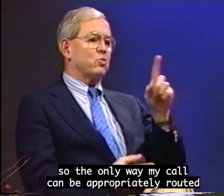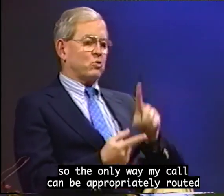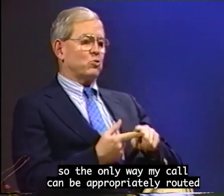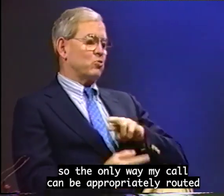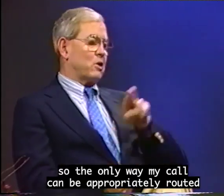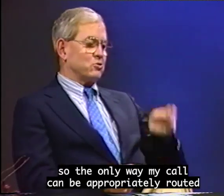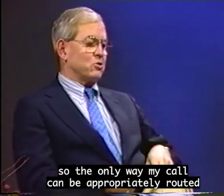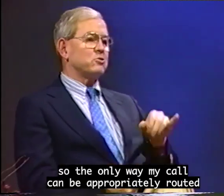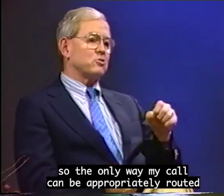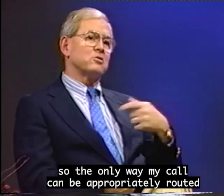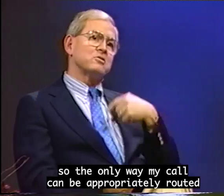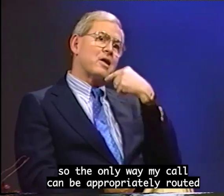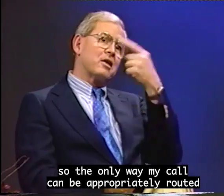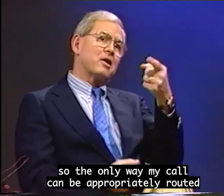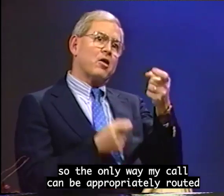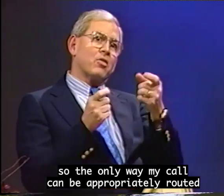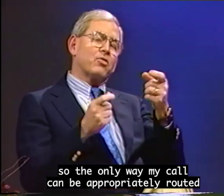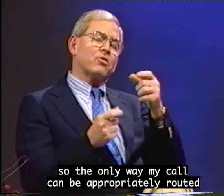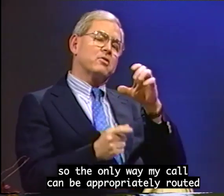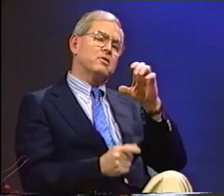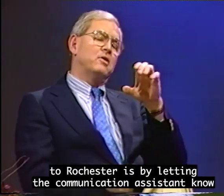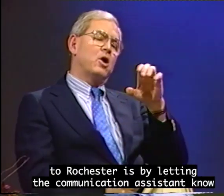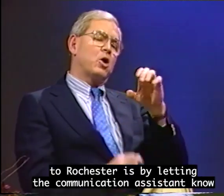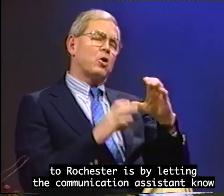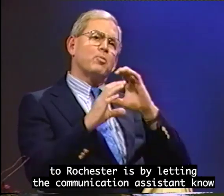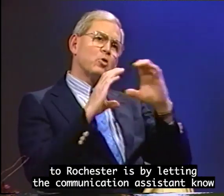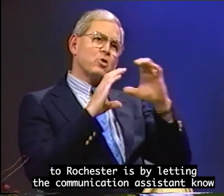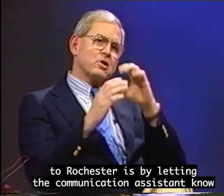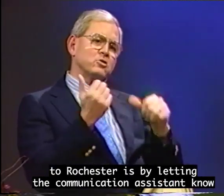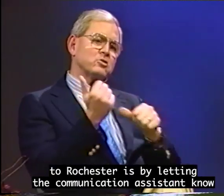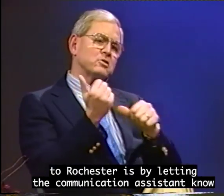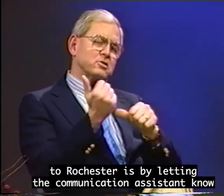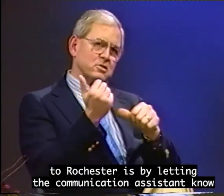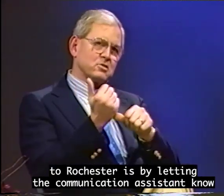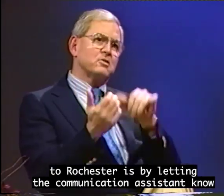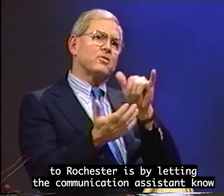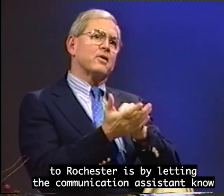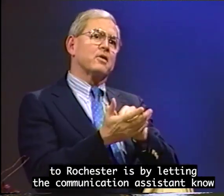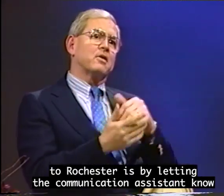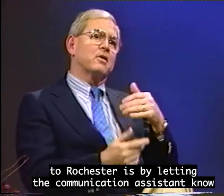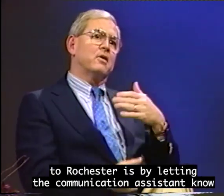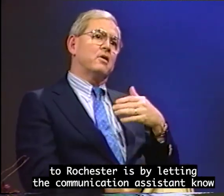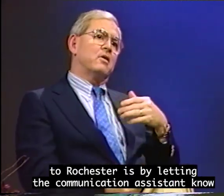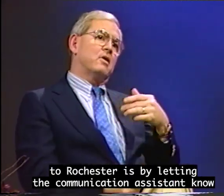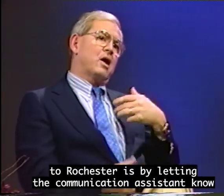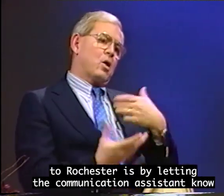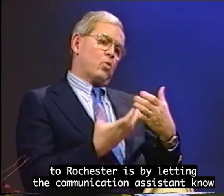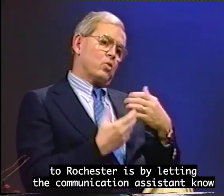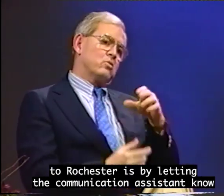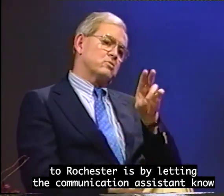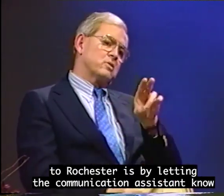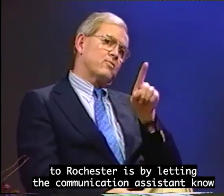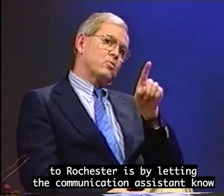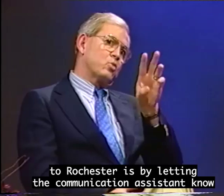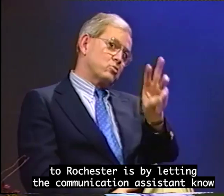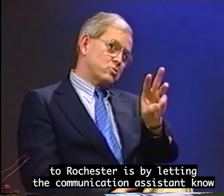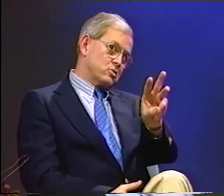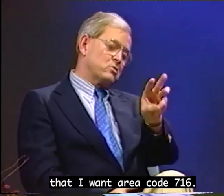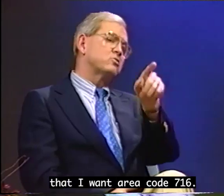be appropriately routed to Rochester is by letting the communication assistant know that I